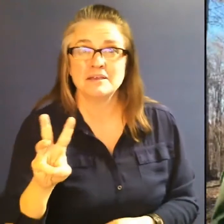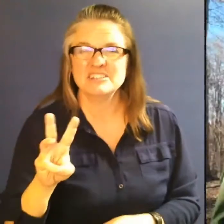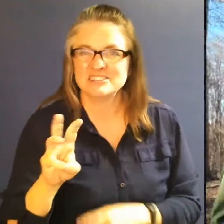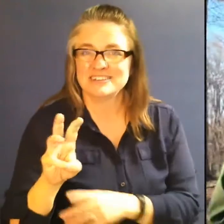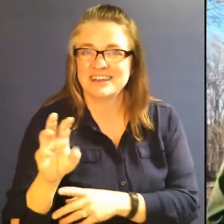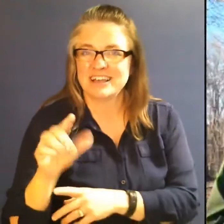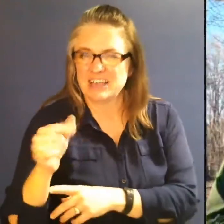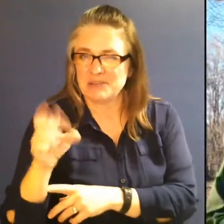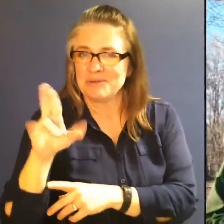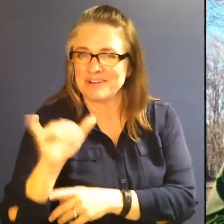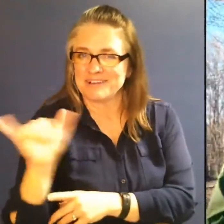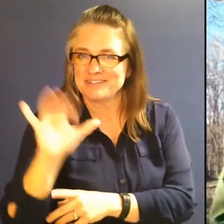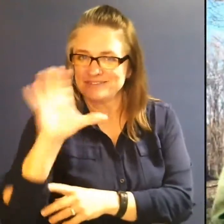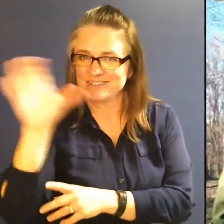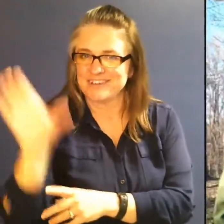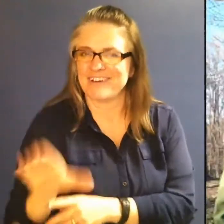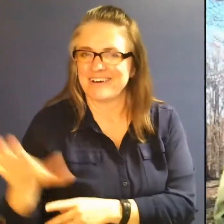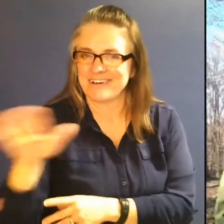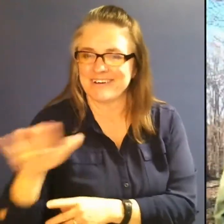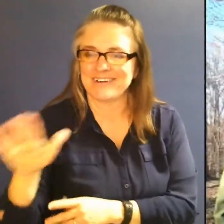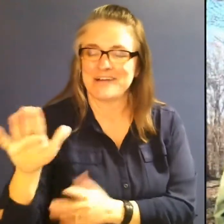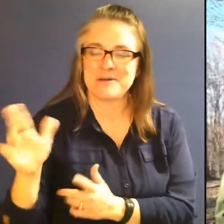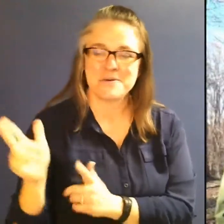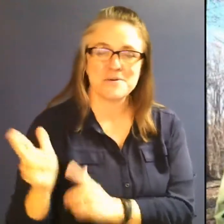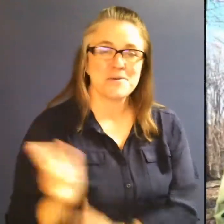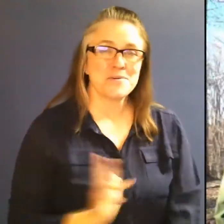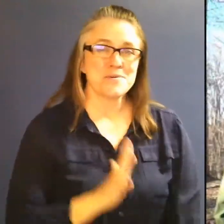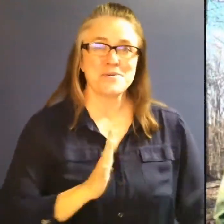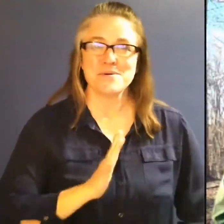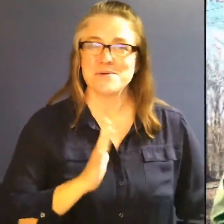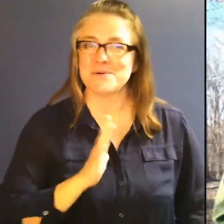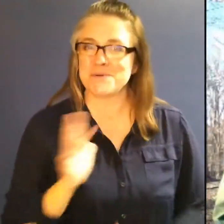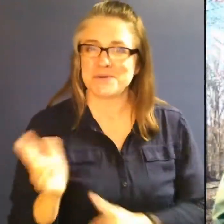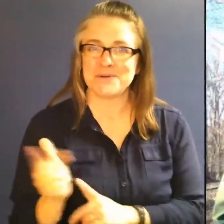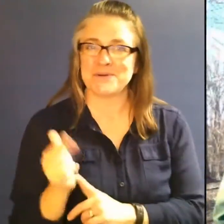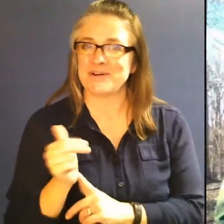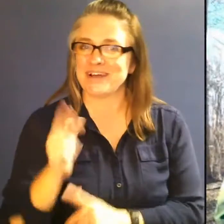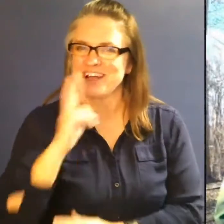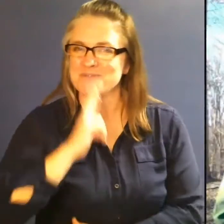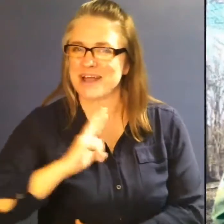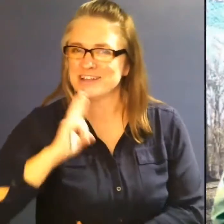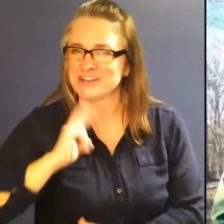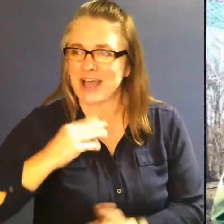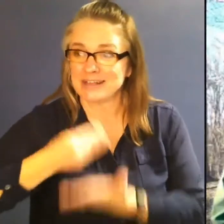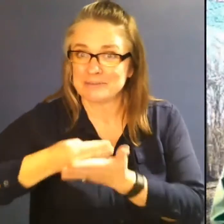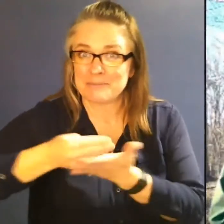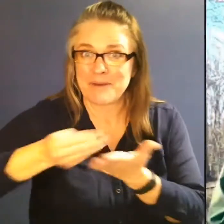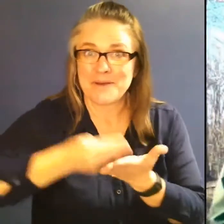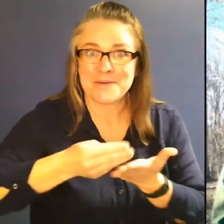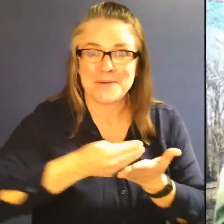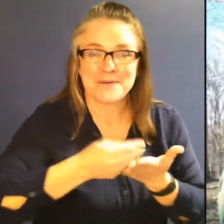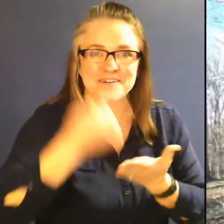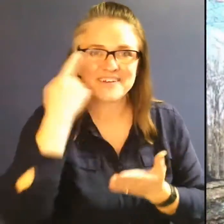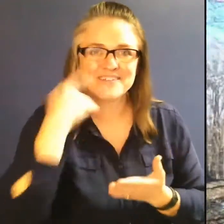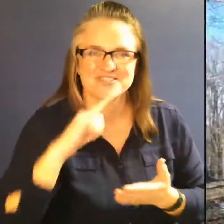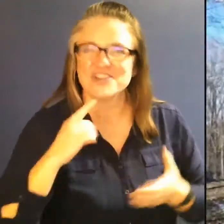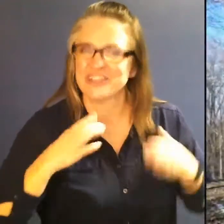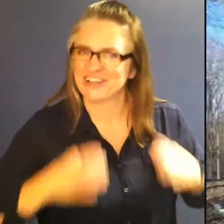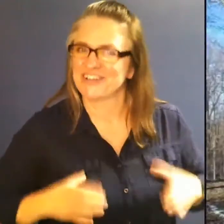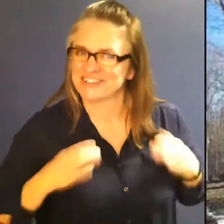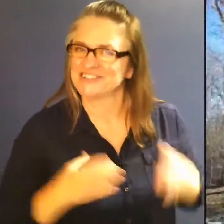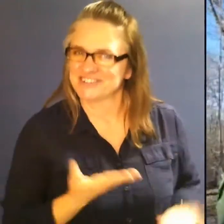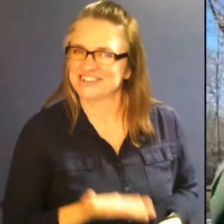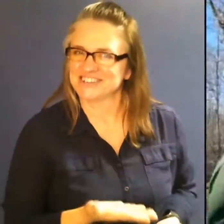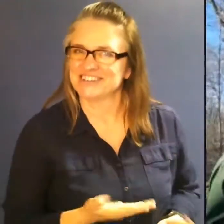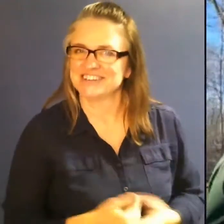area. Fancy hotels and restaurants and stuff would buy it for their customers and such. So